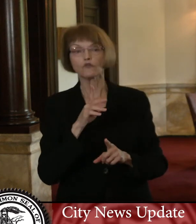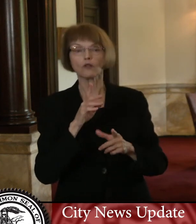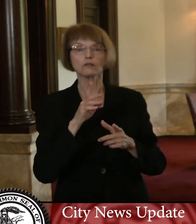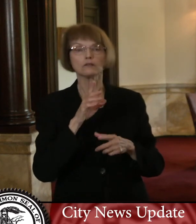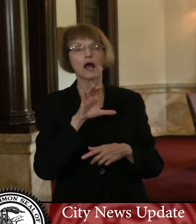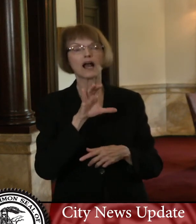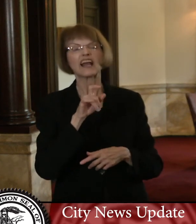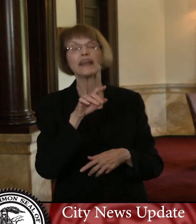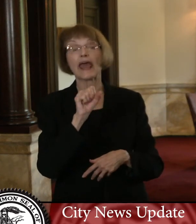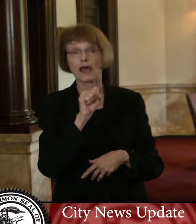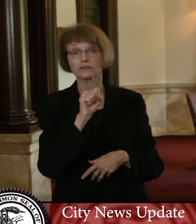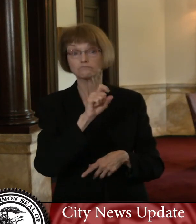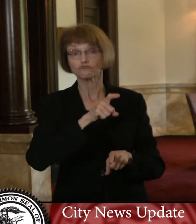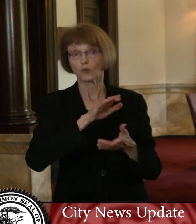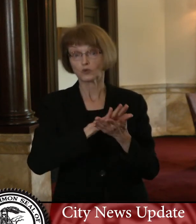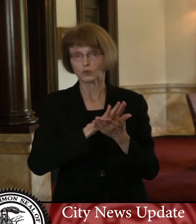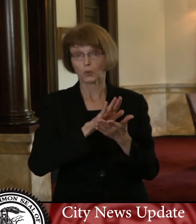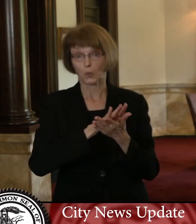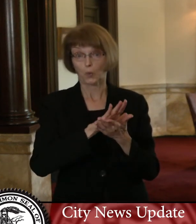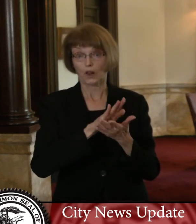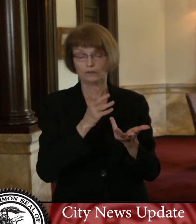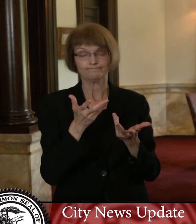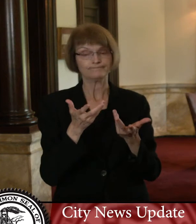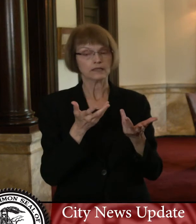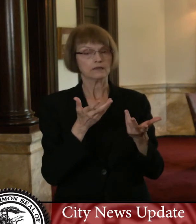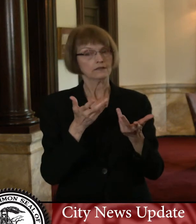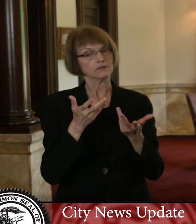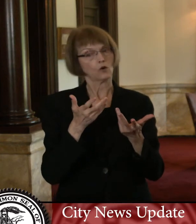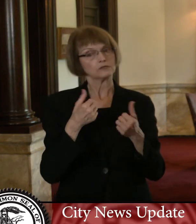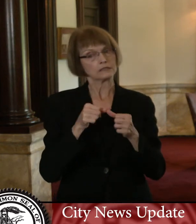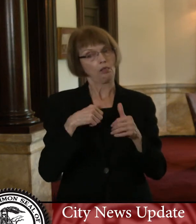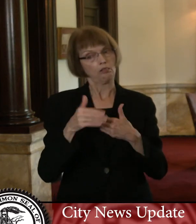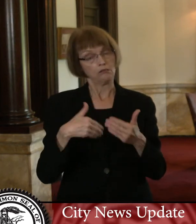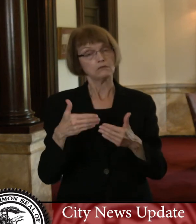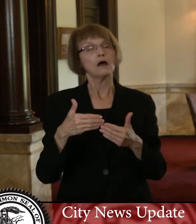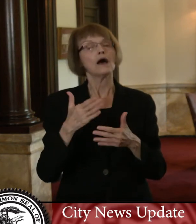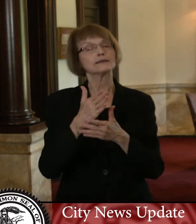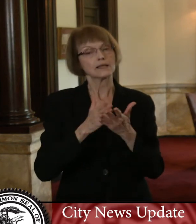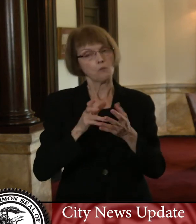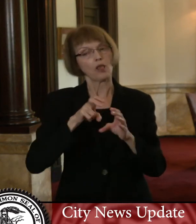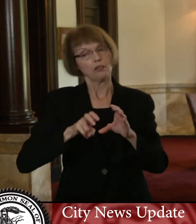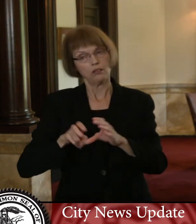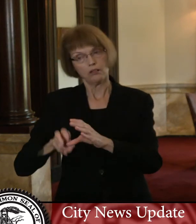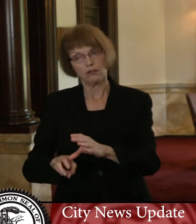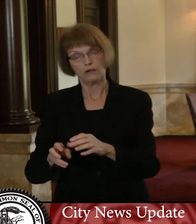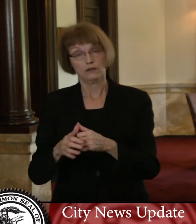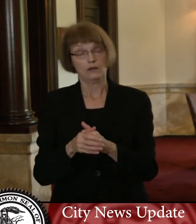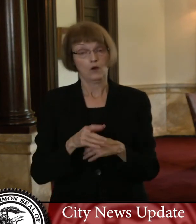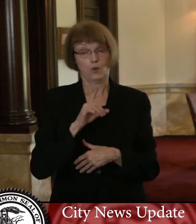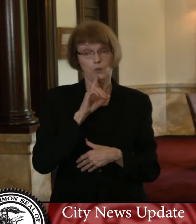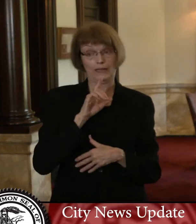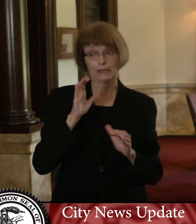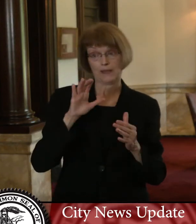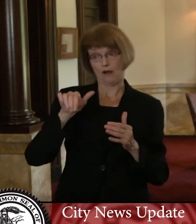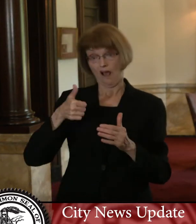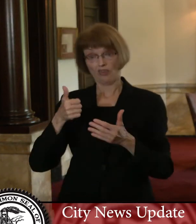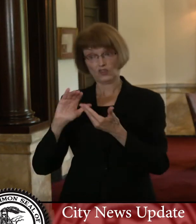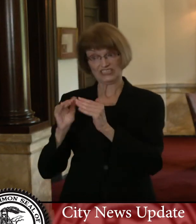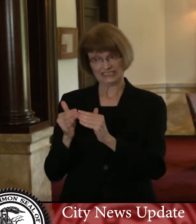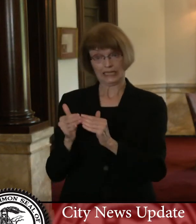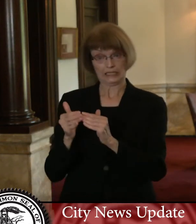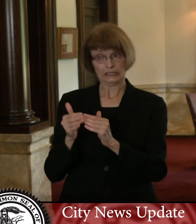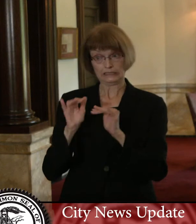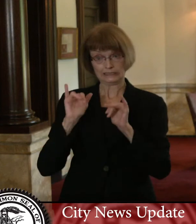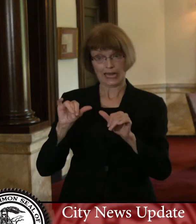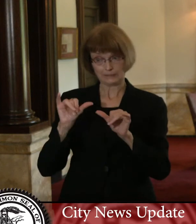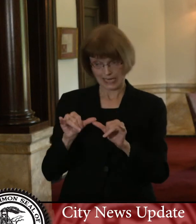is some natural attrition that's going to happen. And we have more police officers per capita than any other city our size.